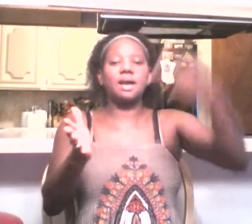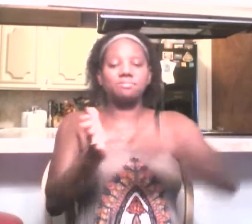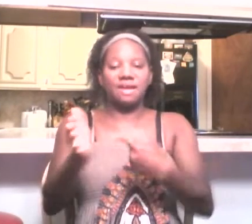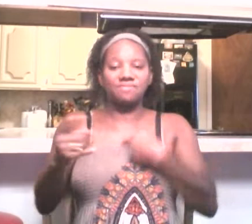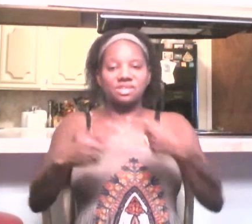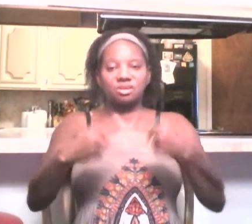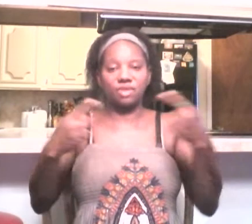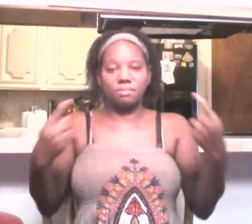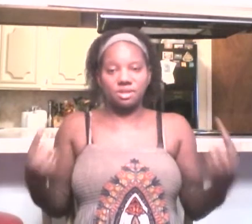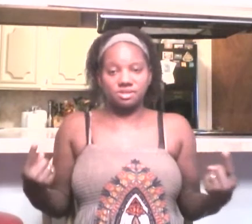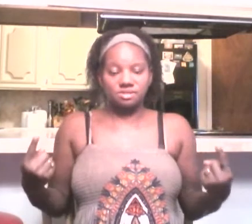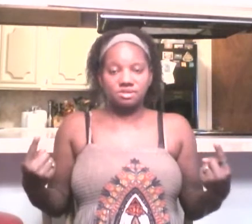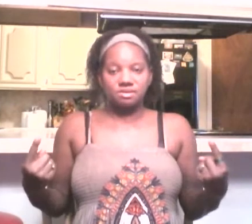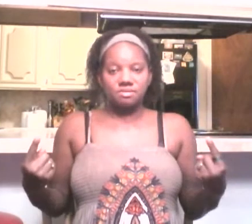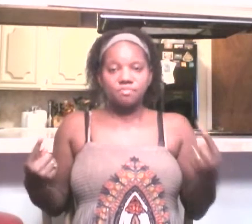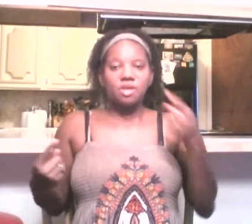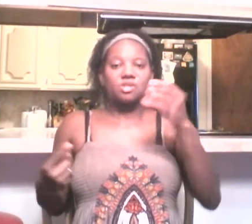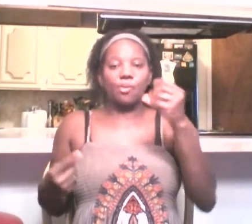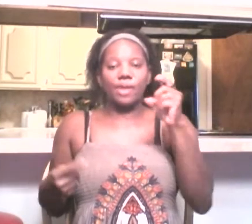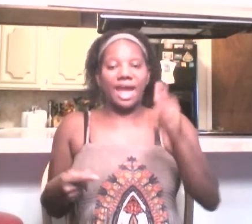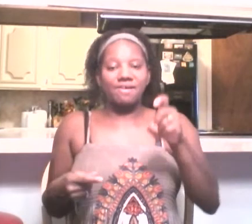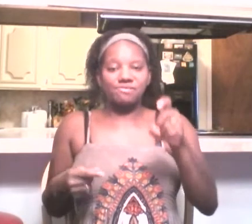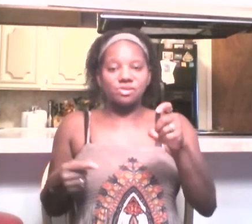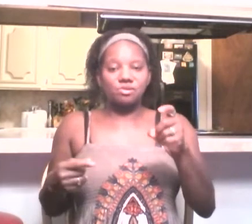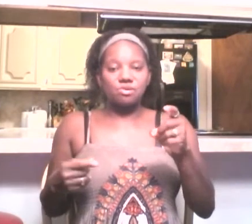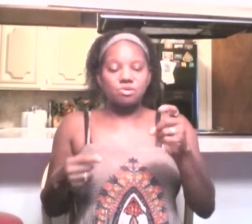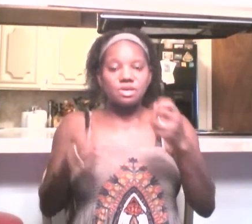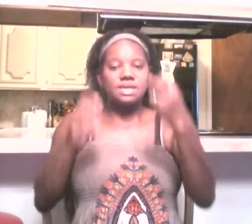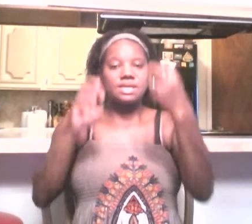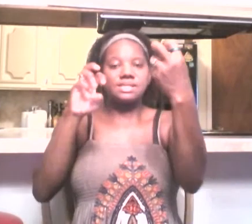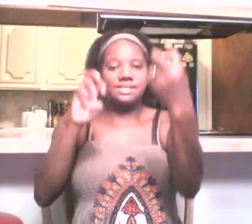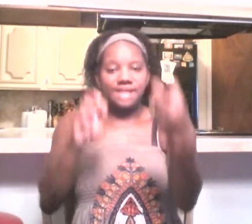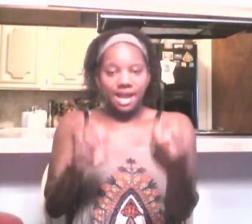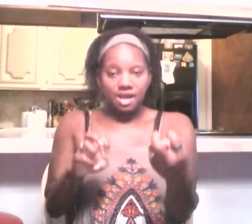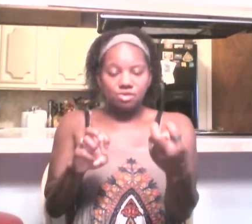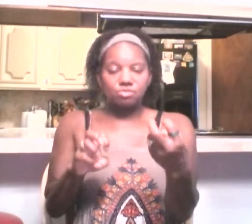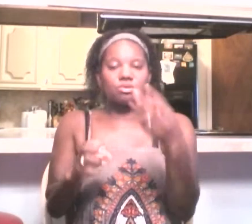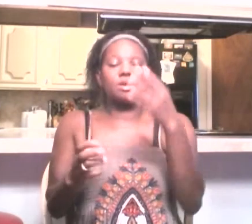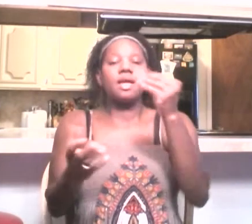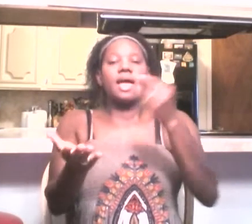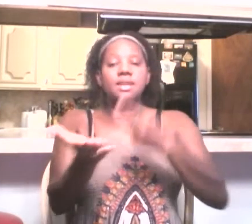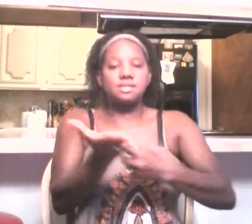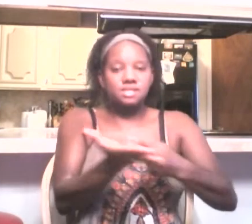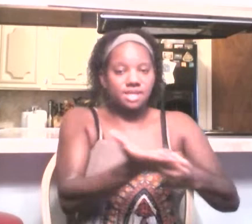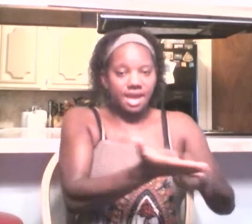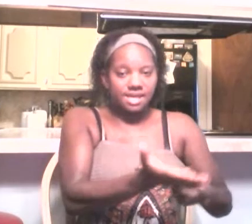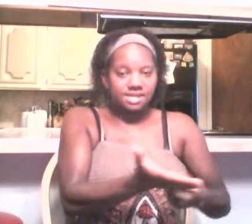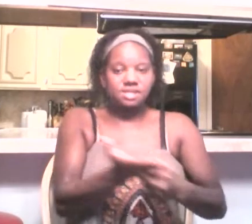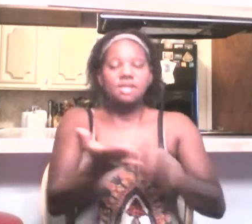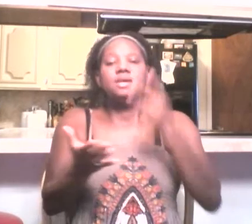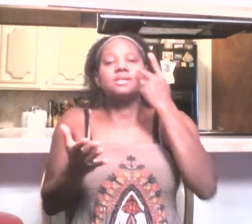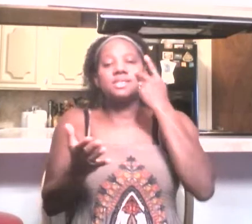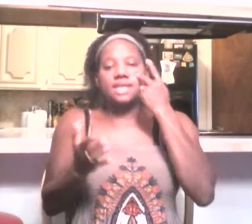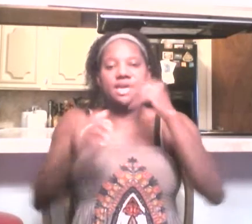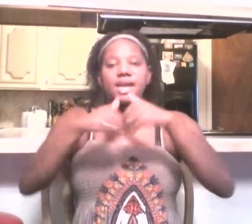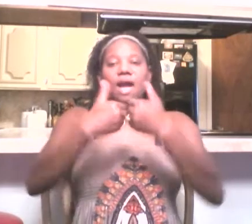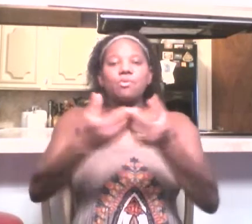sometimes have disagreements. So we have to sit down and discuss. See how we're